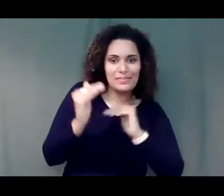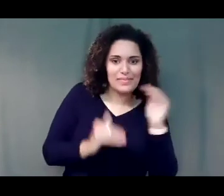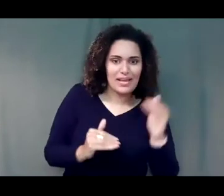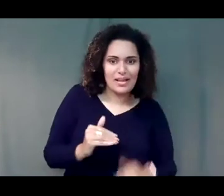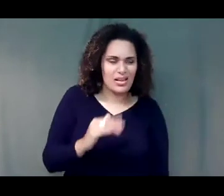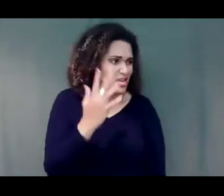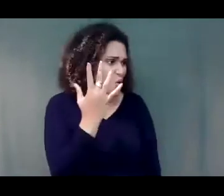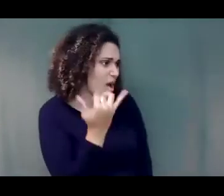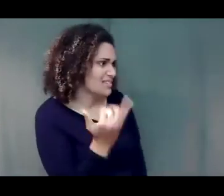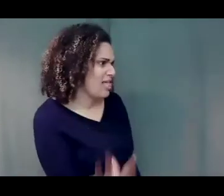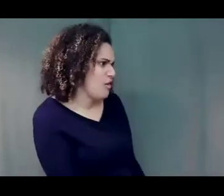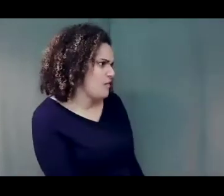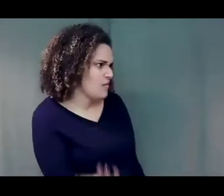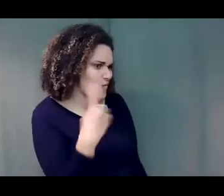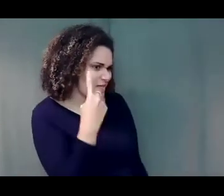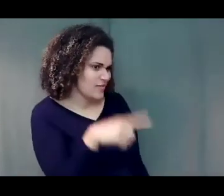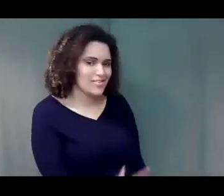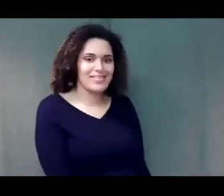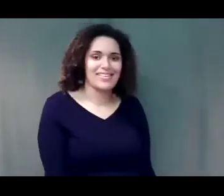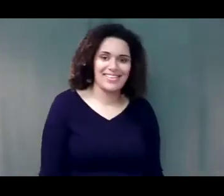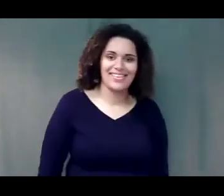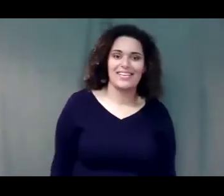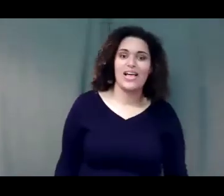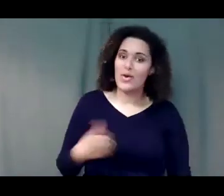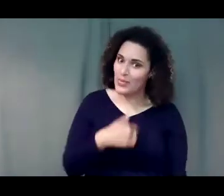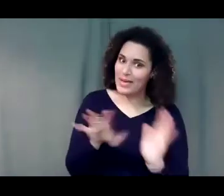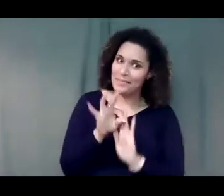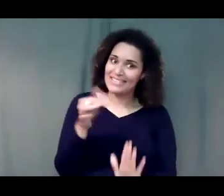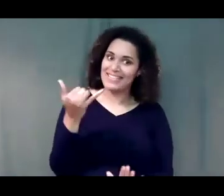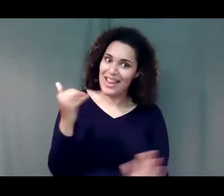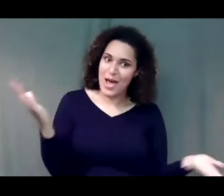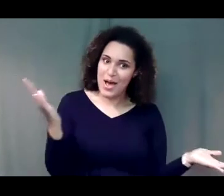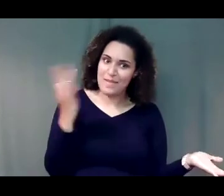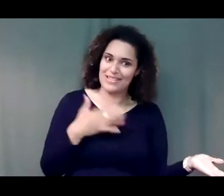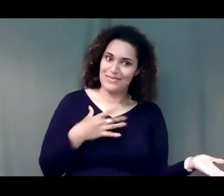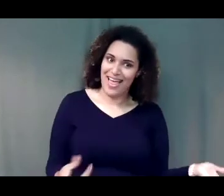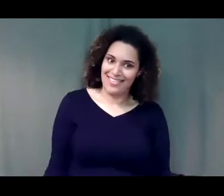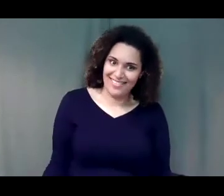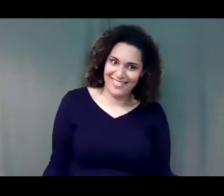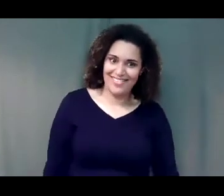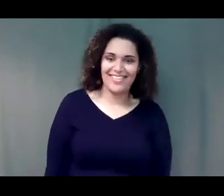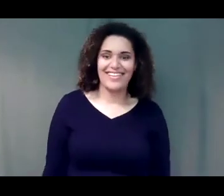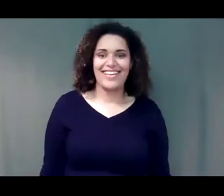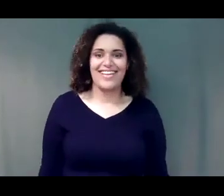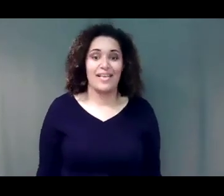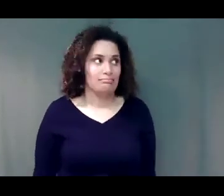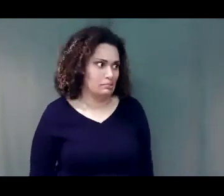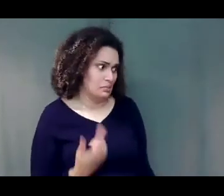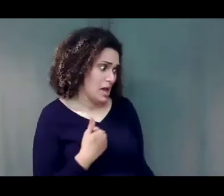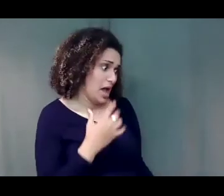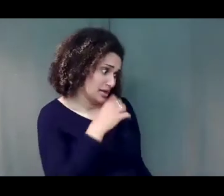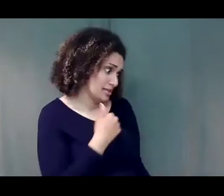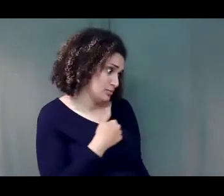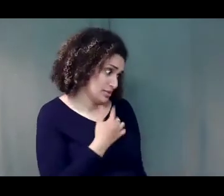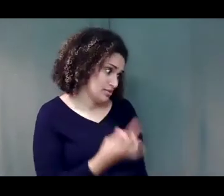yellow? And why is it yellow? That's just because we picked yellow. Because look, we like yellow. Apparently, we like yellow.